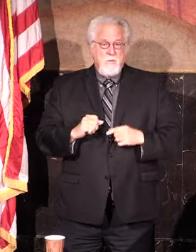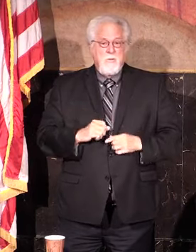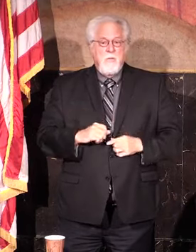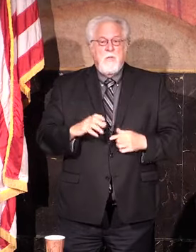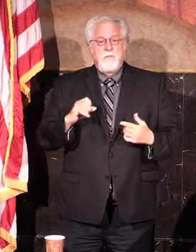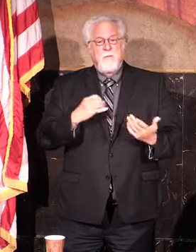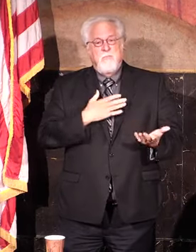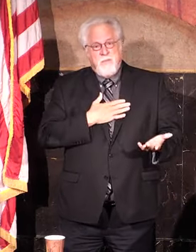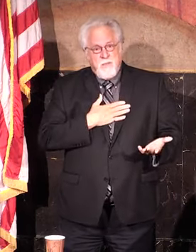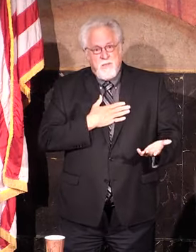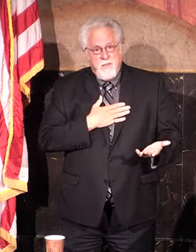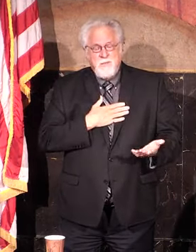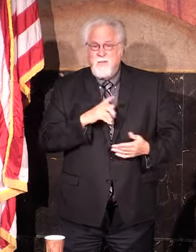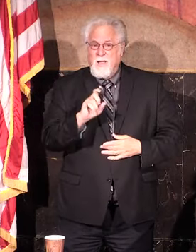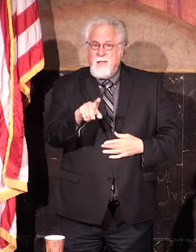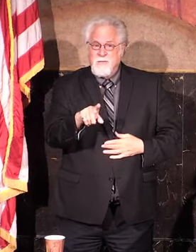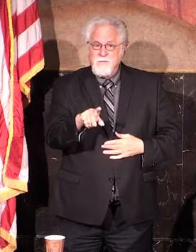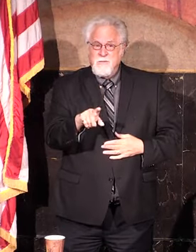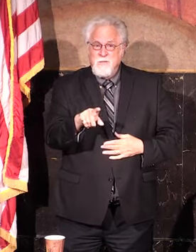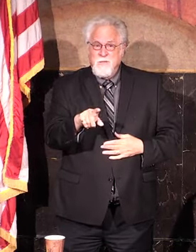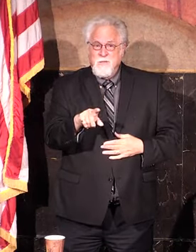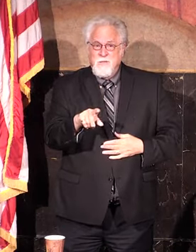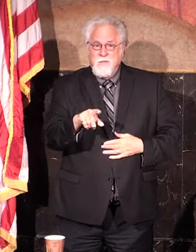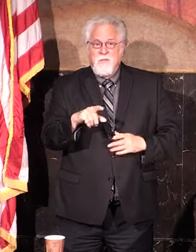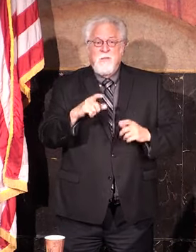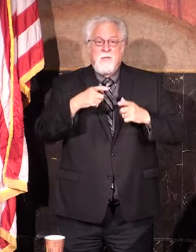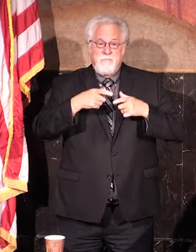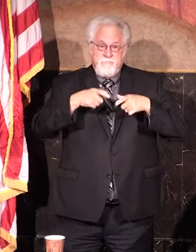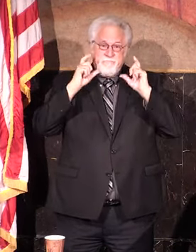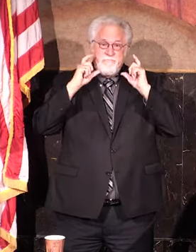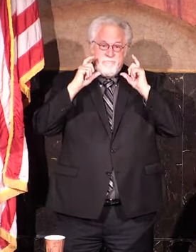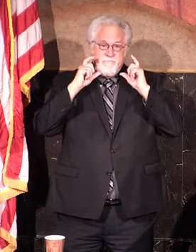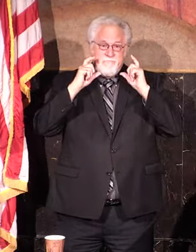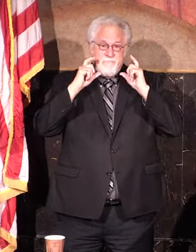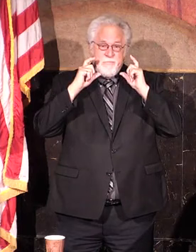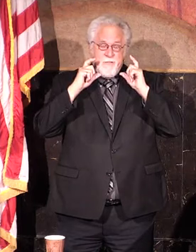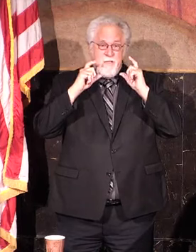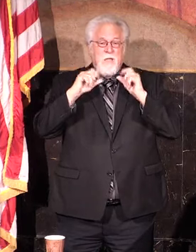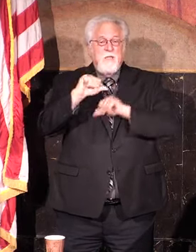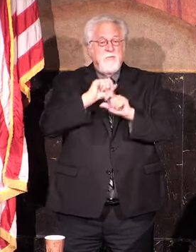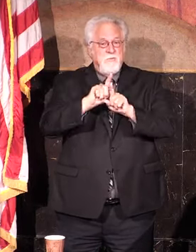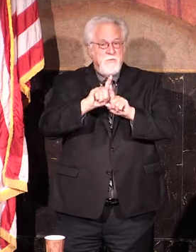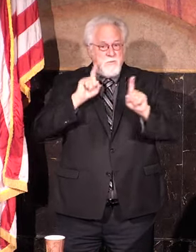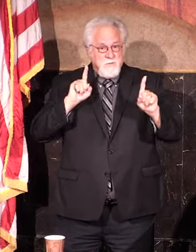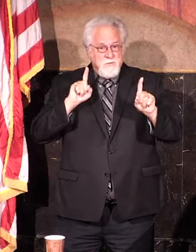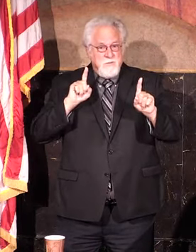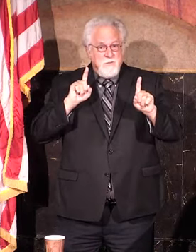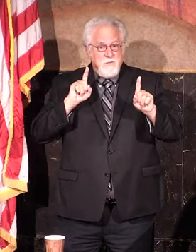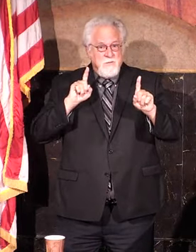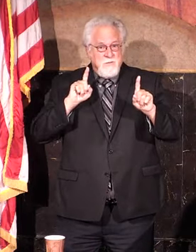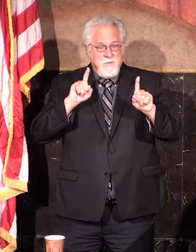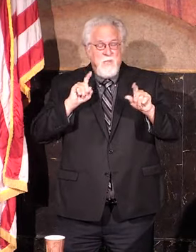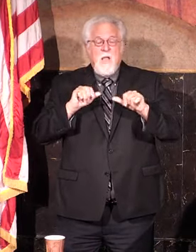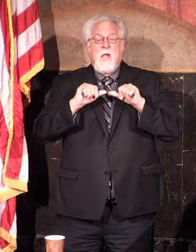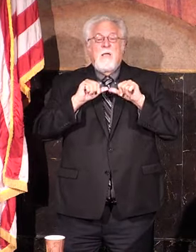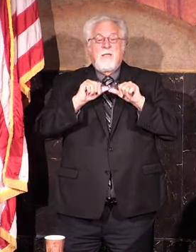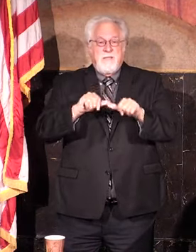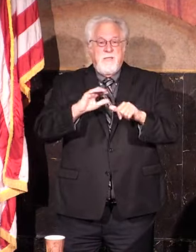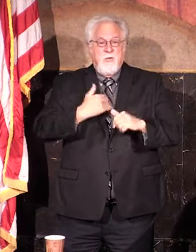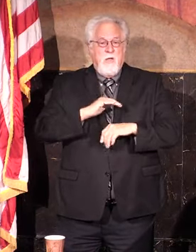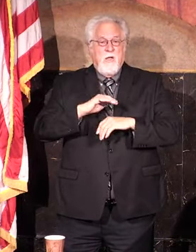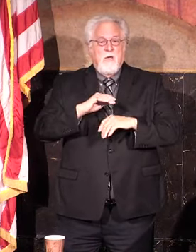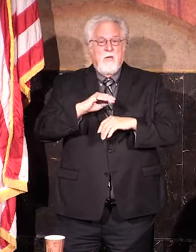So please, what I'm asking is that we mask up, that we socially distance, that we continue our